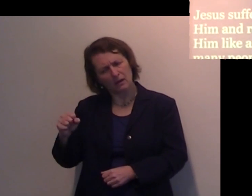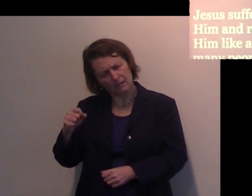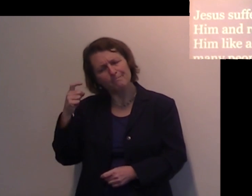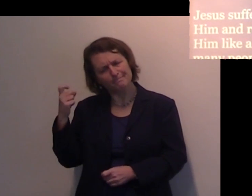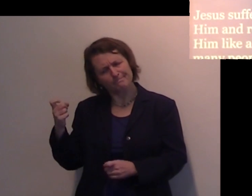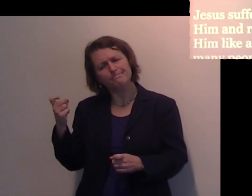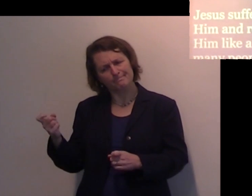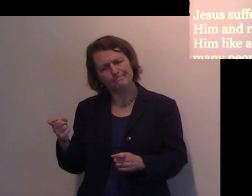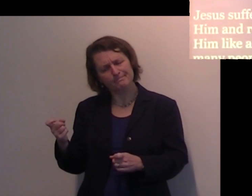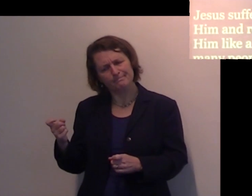Jesus suffered for me.